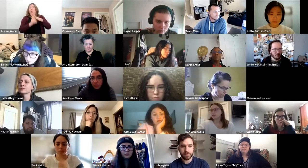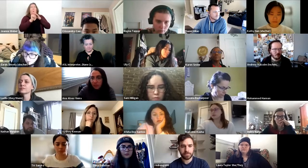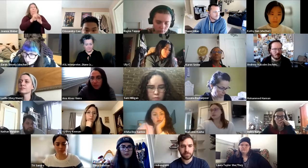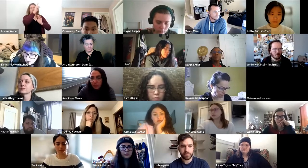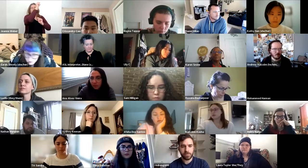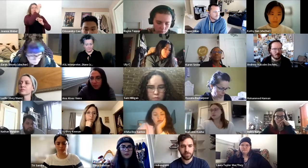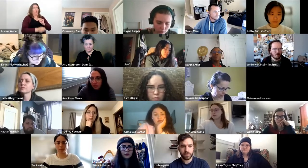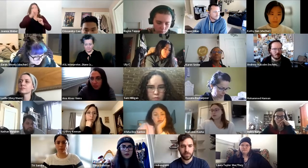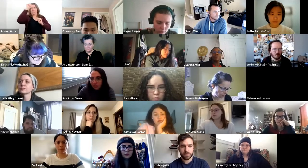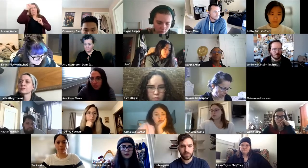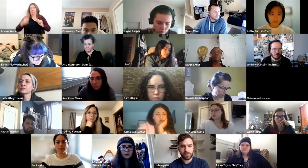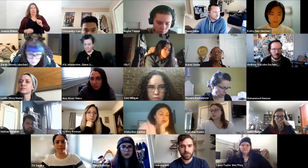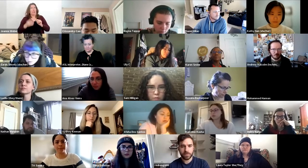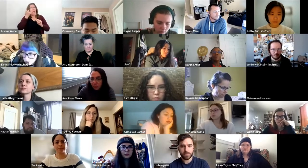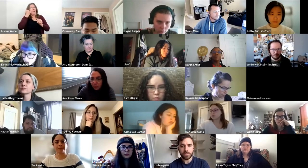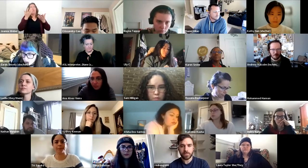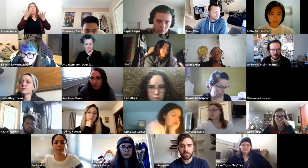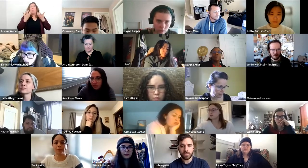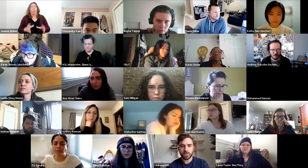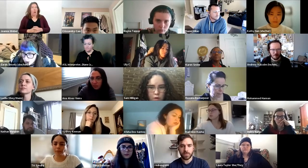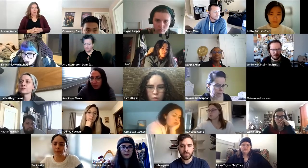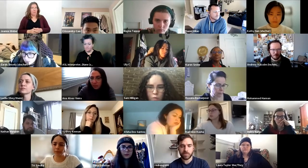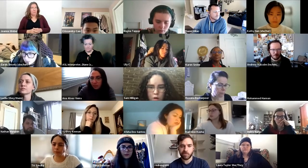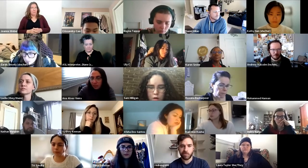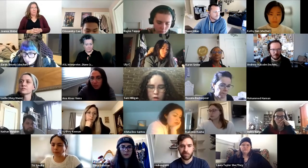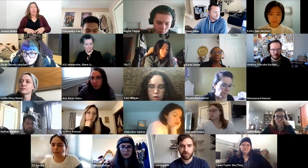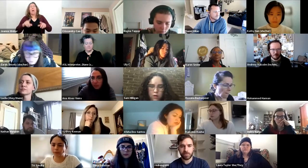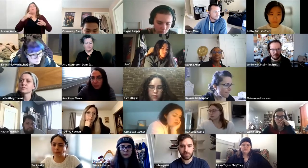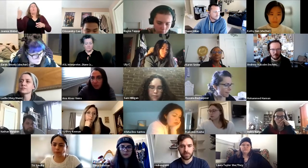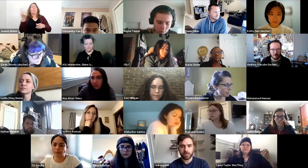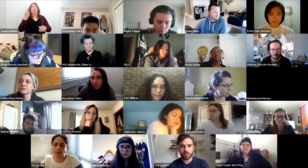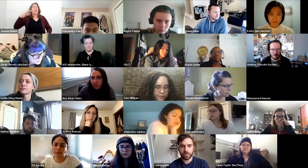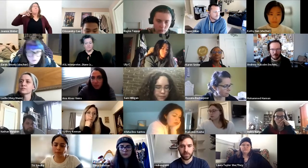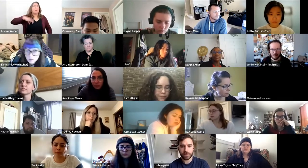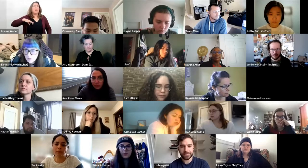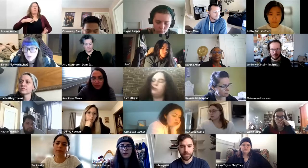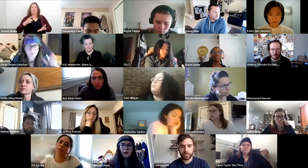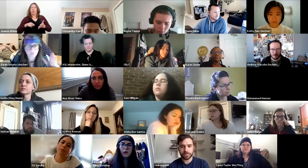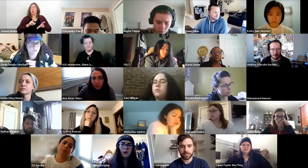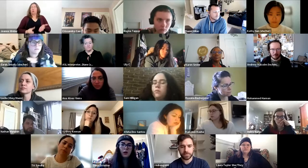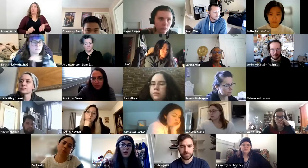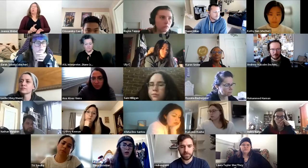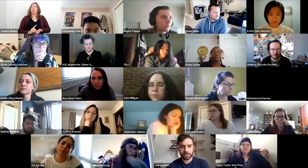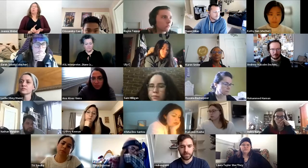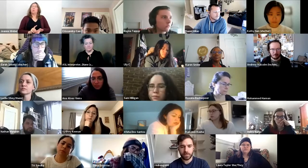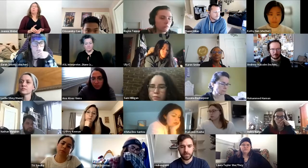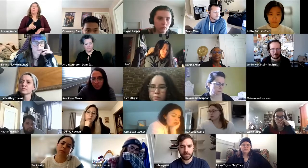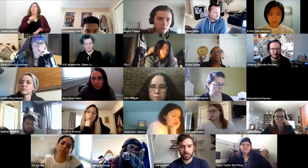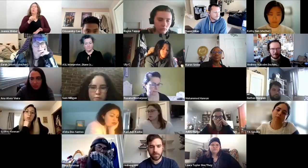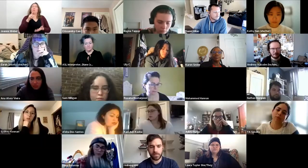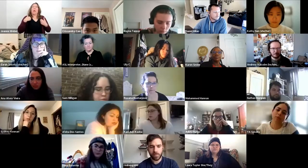according to what meets your schedule best. You don't have to come to the sections on Tuesdays and Thursdays if you don't want